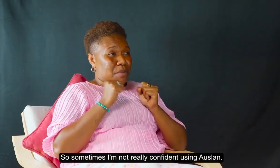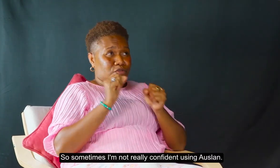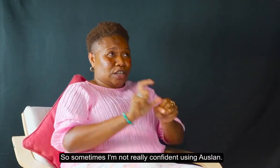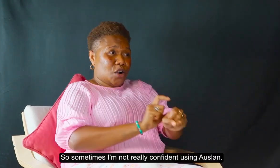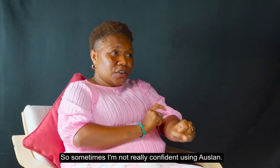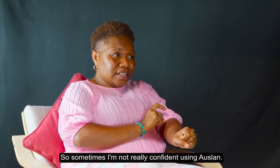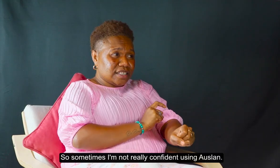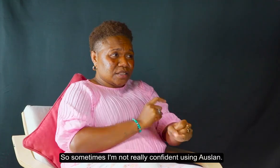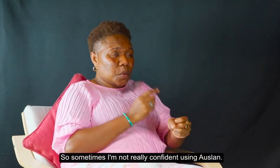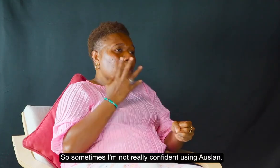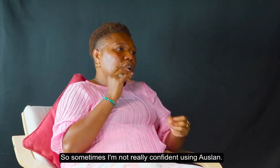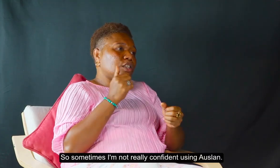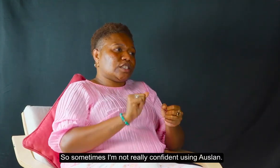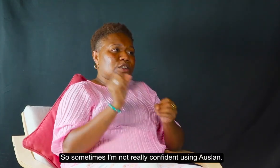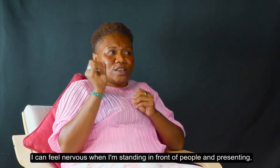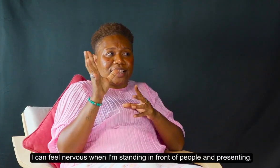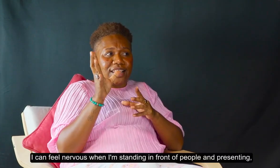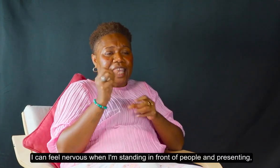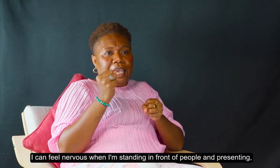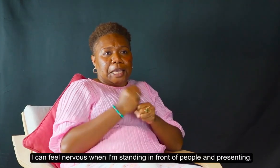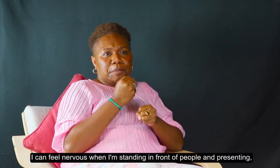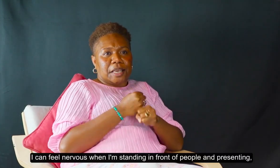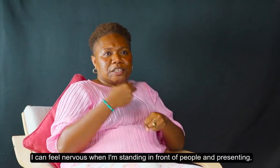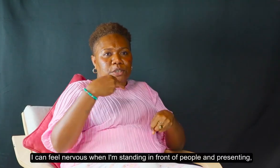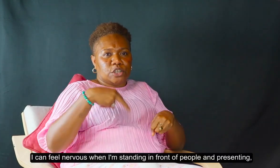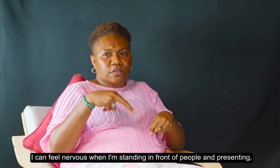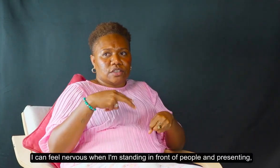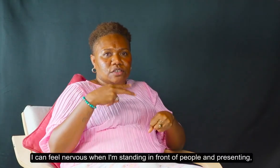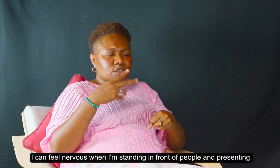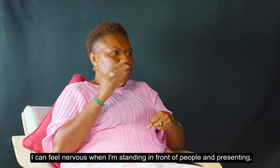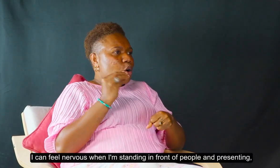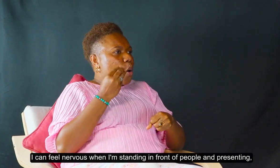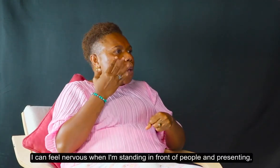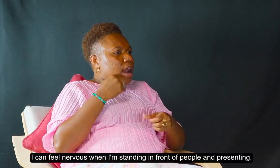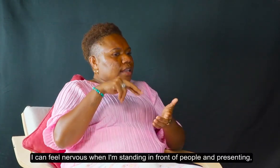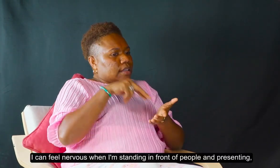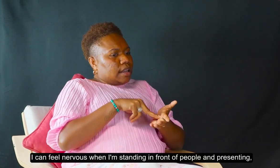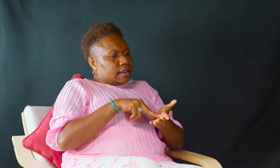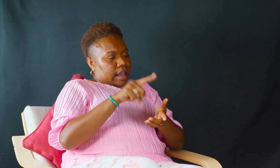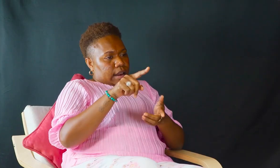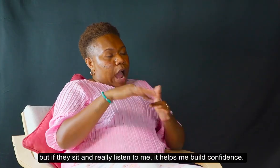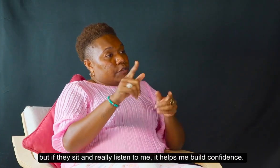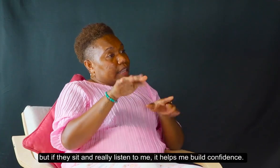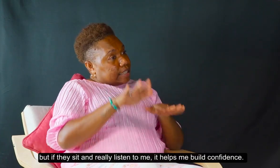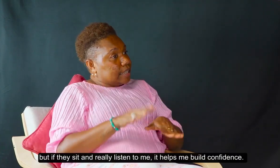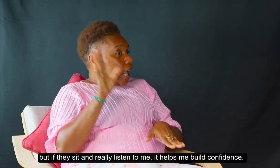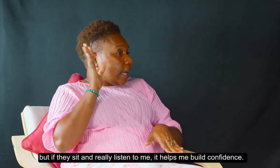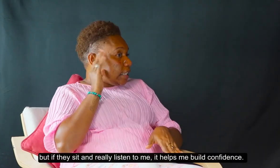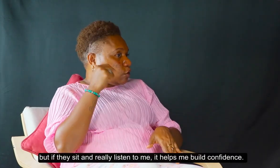not really confident using Auslan. I can feel nervous when I'm standing in front of people and presenting. But if they